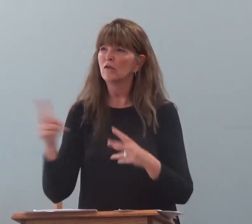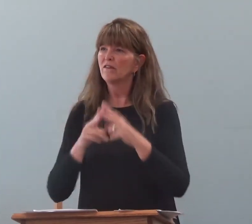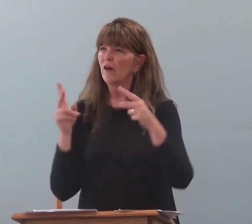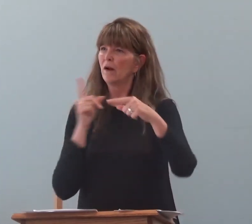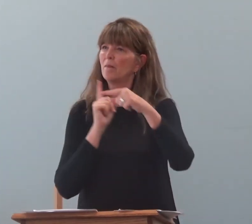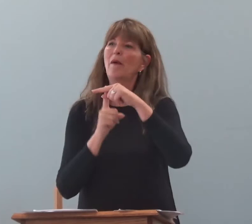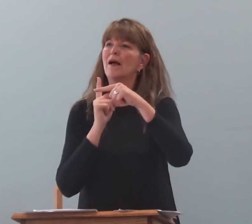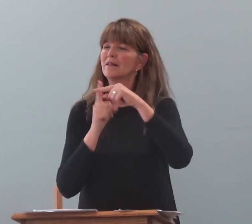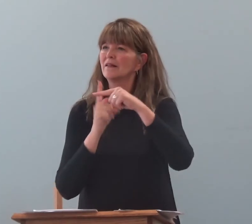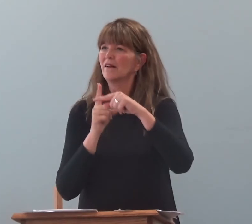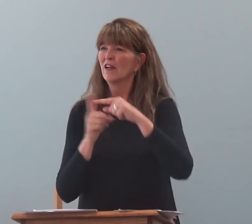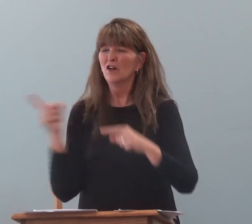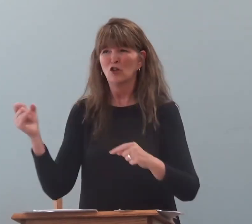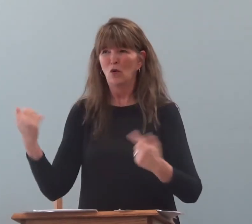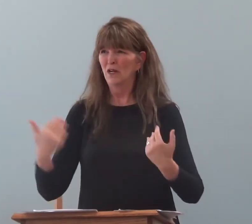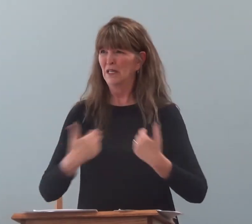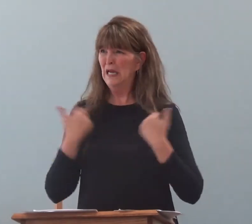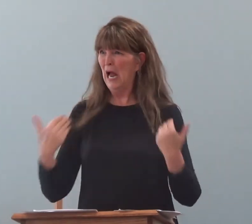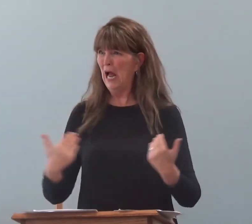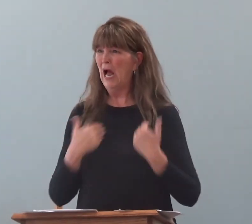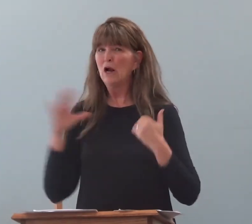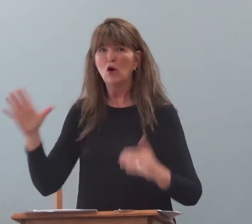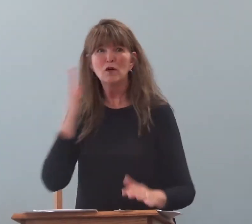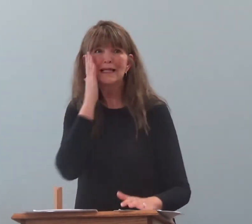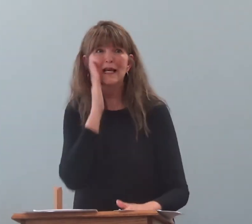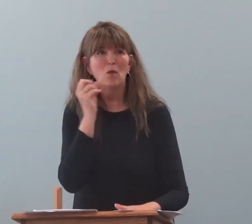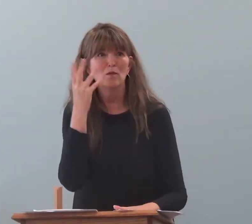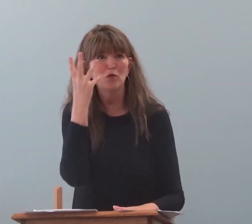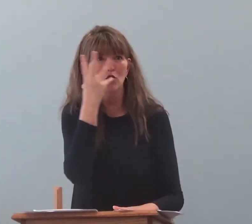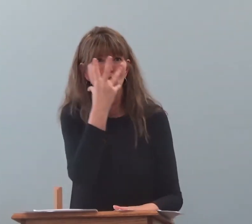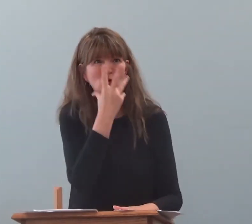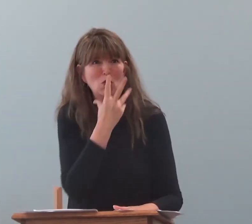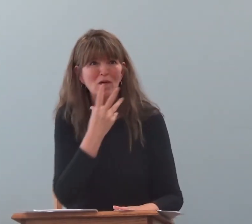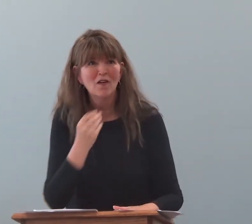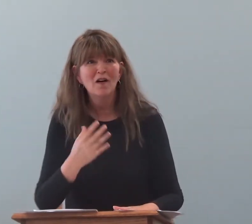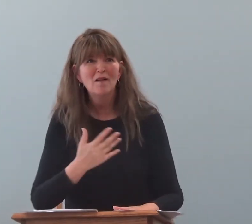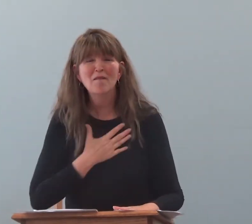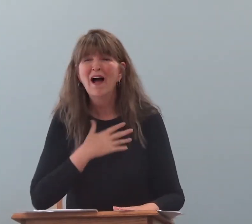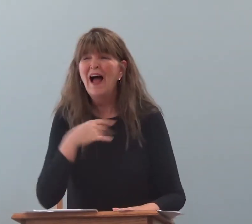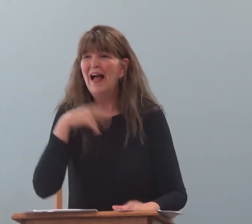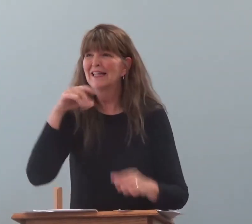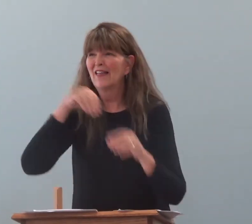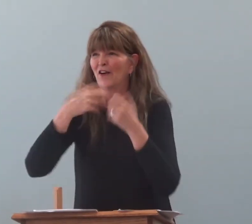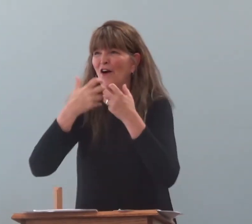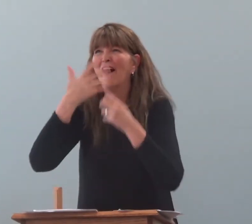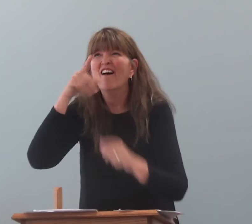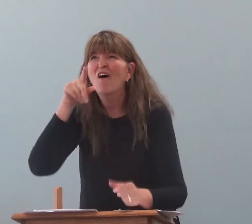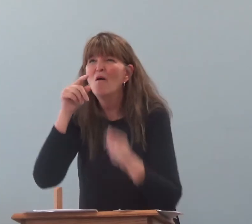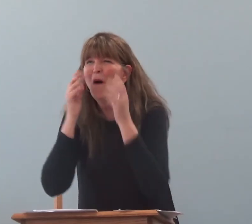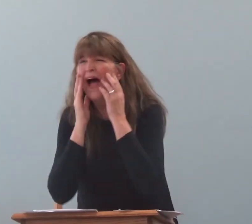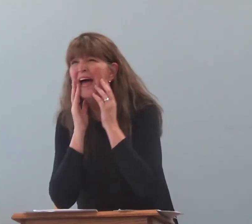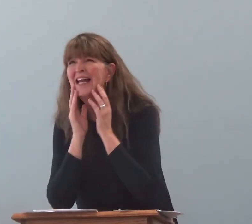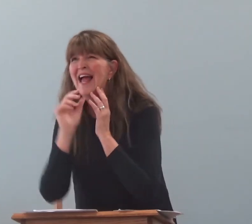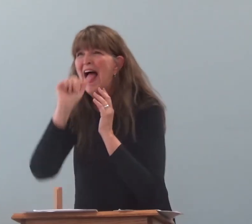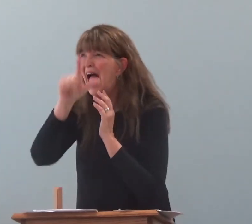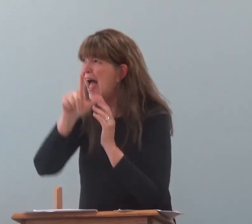made me feel good. It changed me to feel positive. And she was a young gal. Her skin was beautiful.